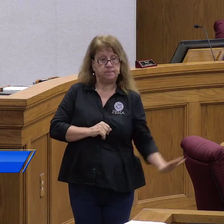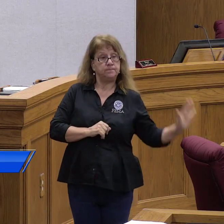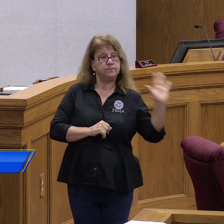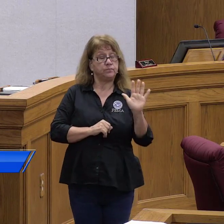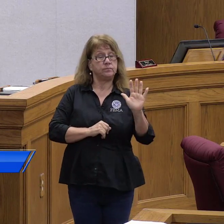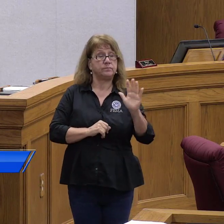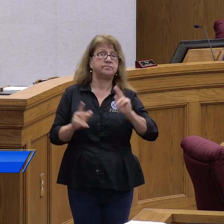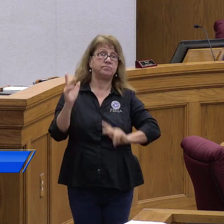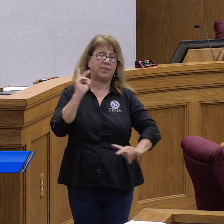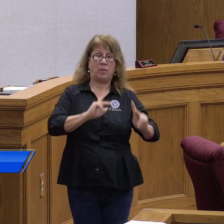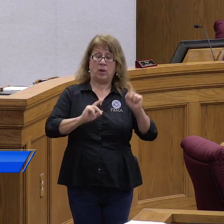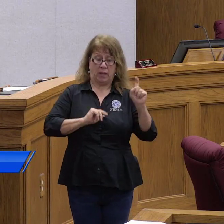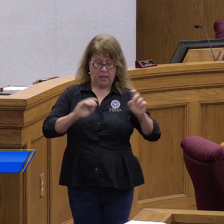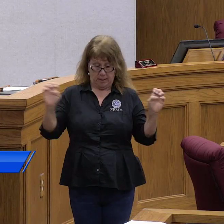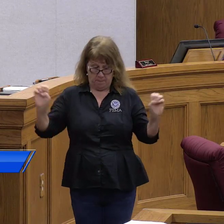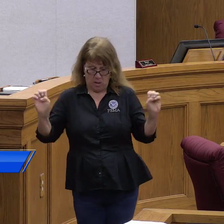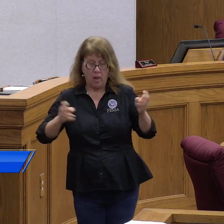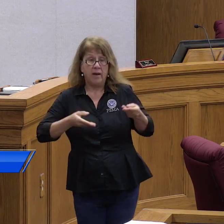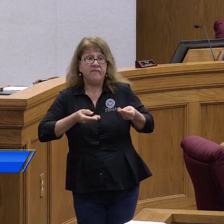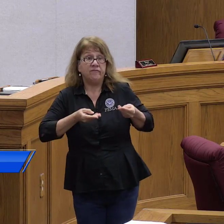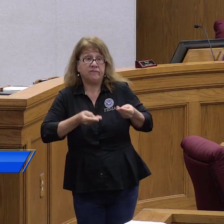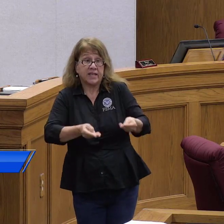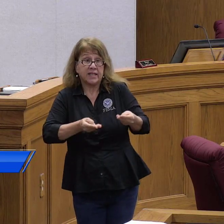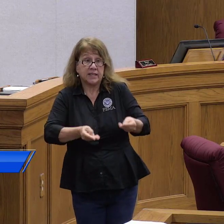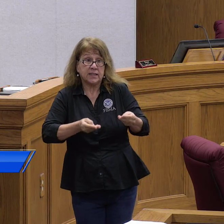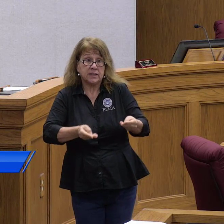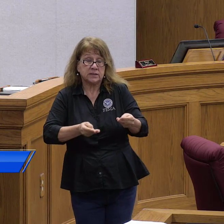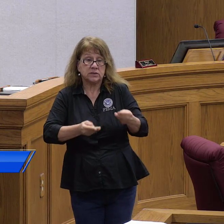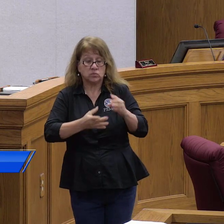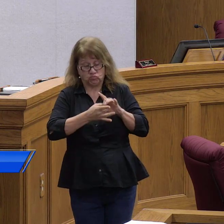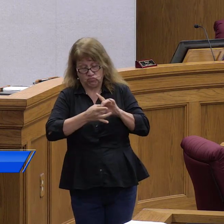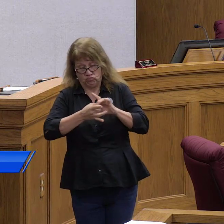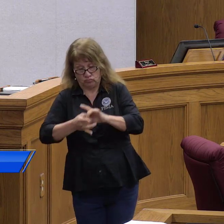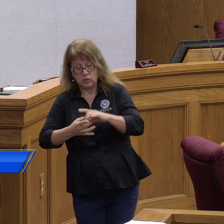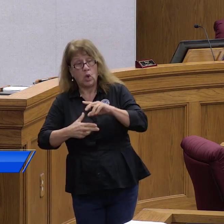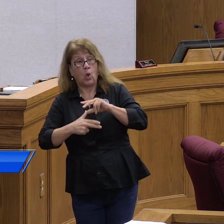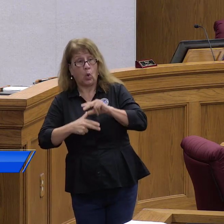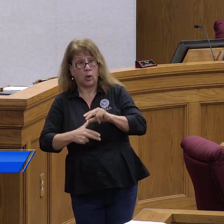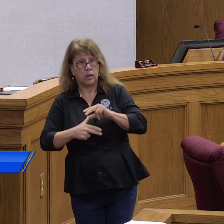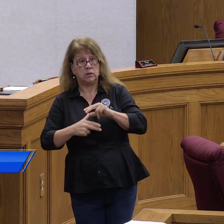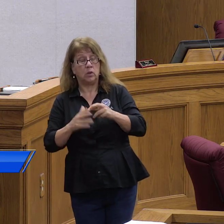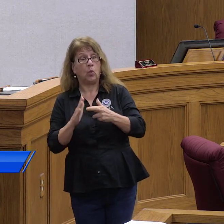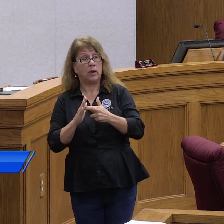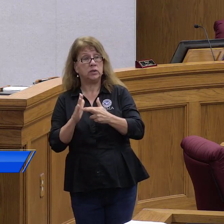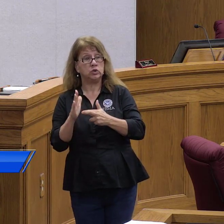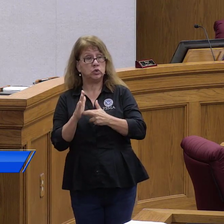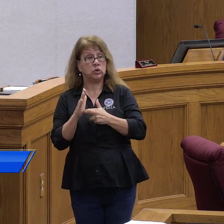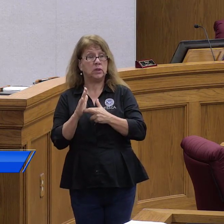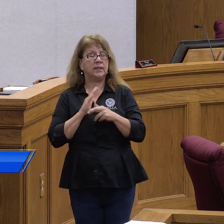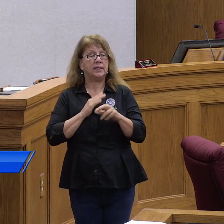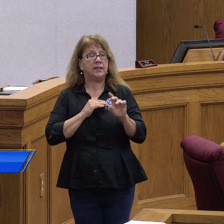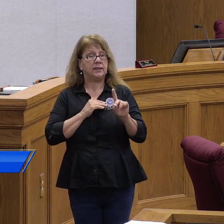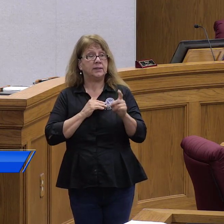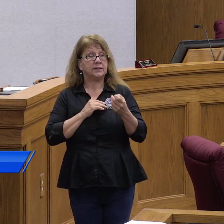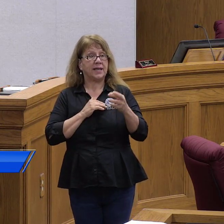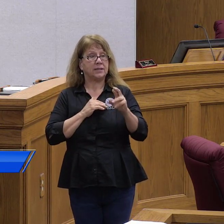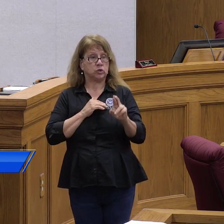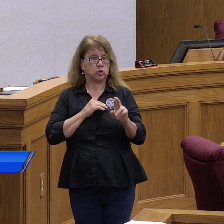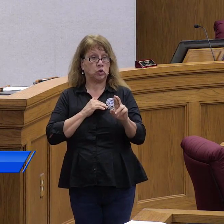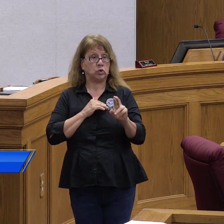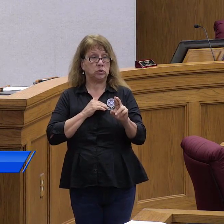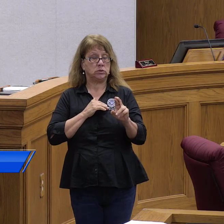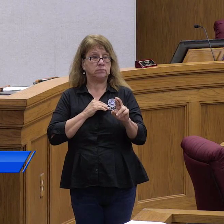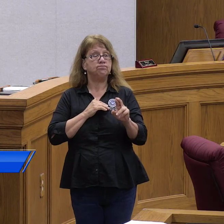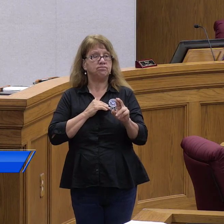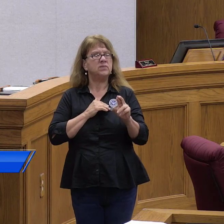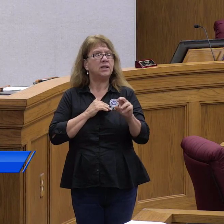continuing need for emergency feeding due to Hurricane Laura can register for the Disaster Supplemental Nutrition Assistance. That's DSNAP. That's